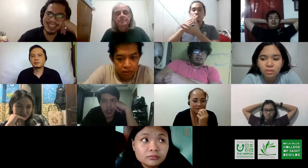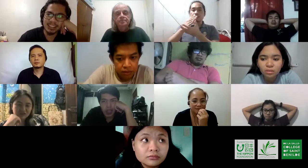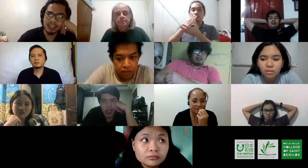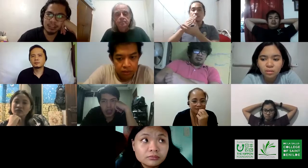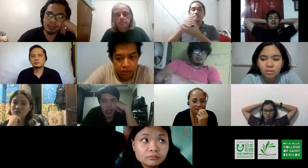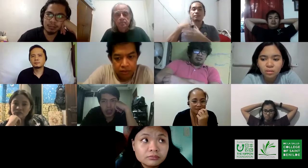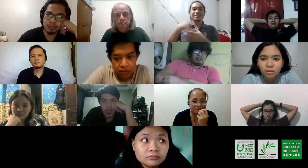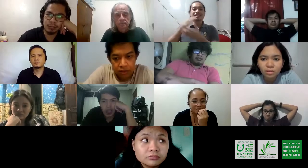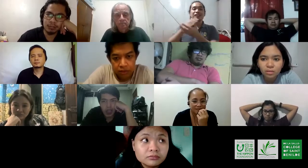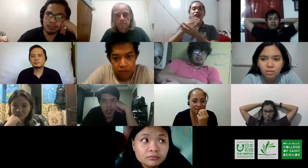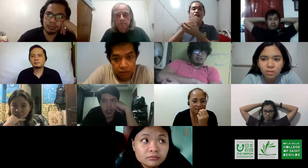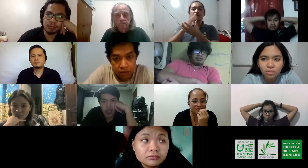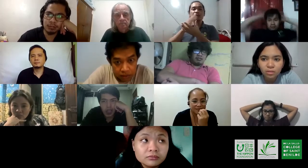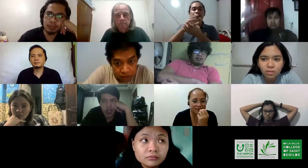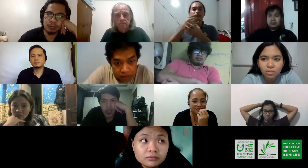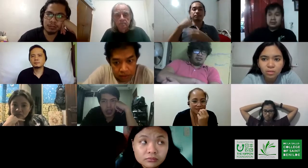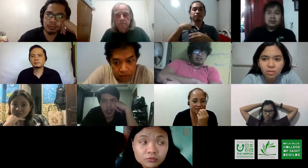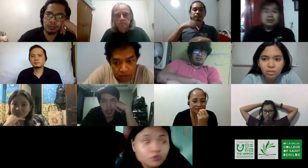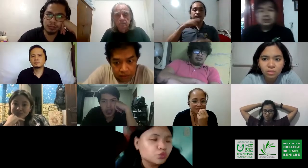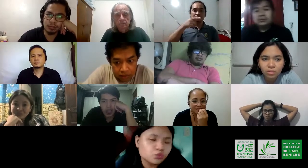Peeps.